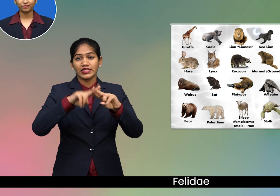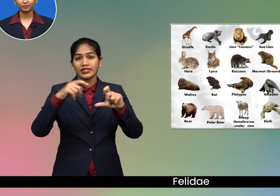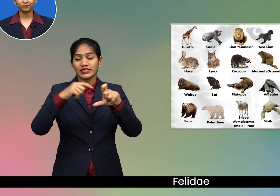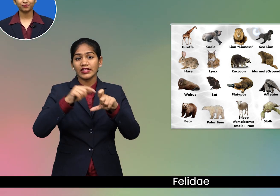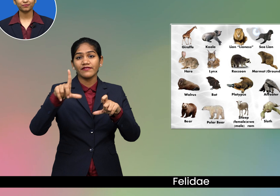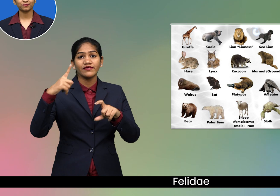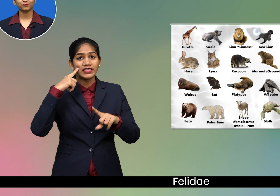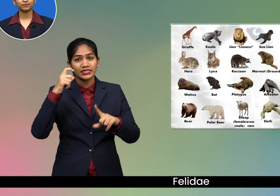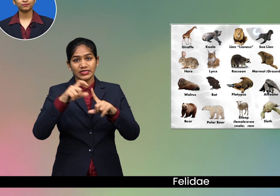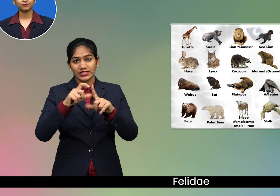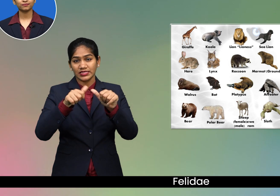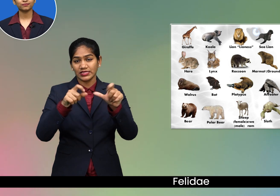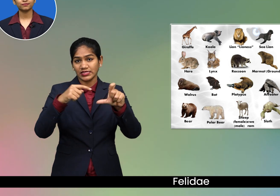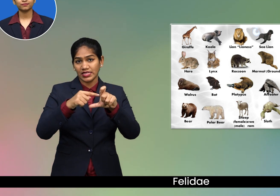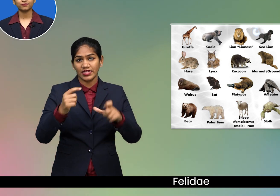Felidae.